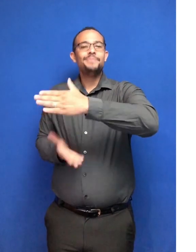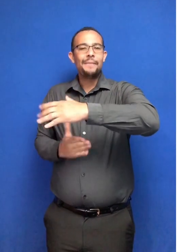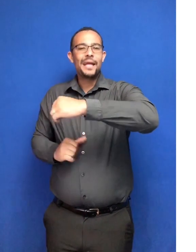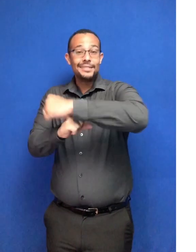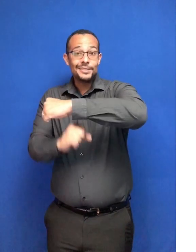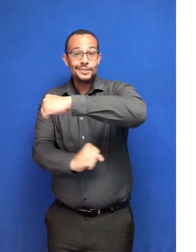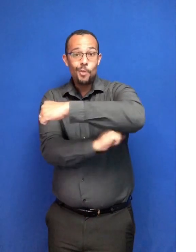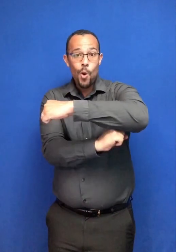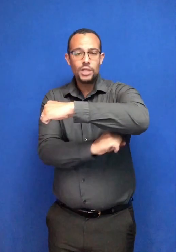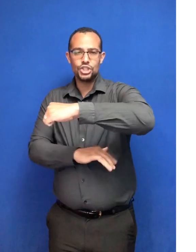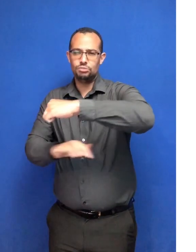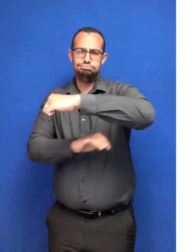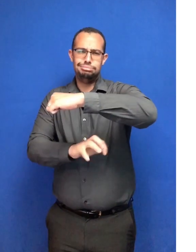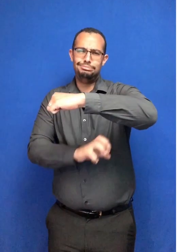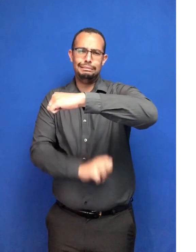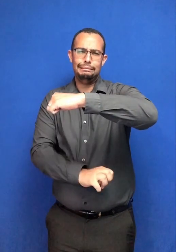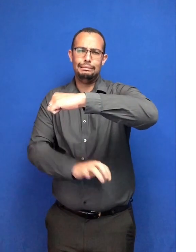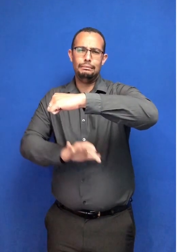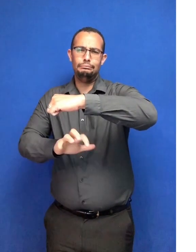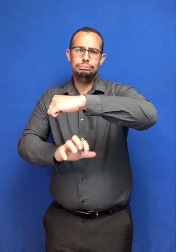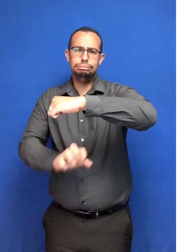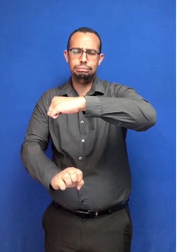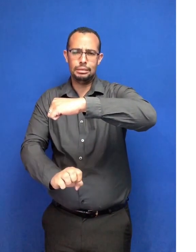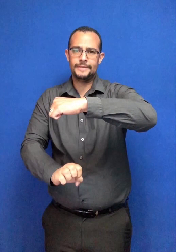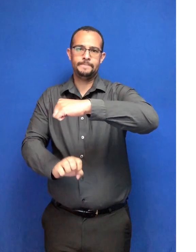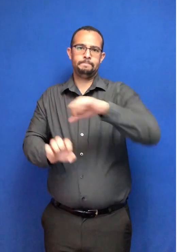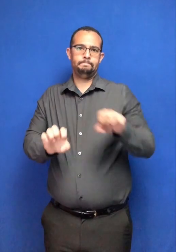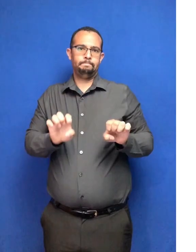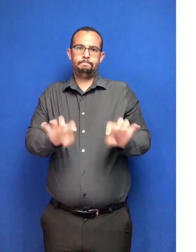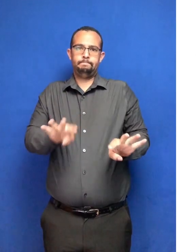support that bridge, so it is not safe.